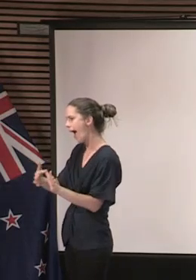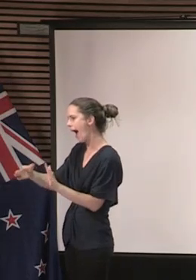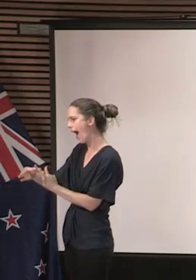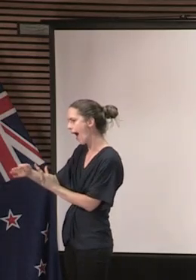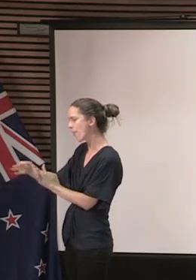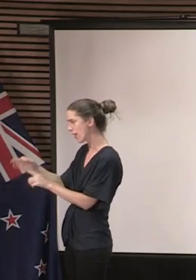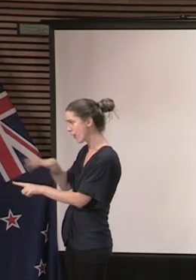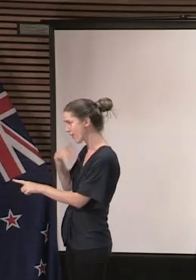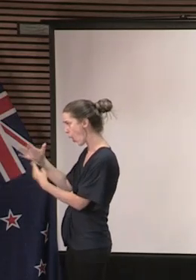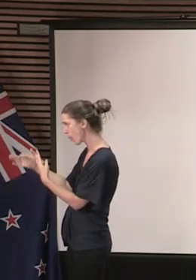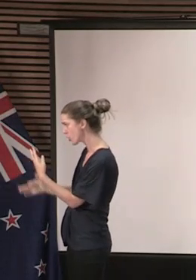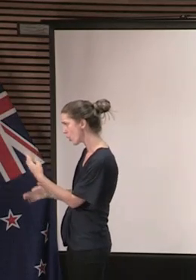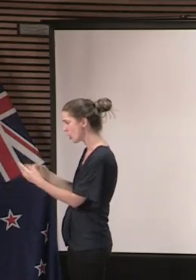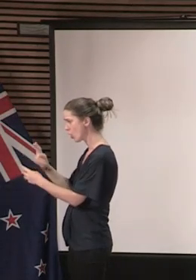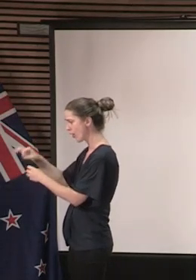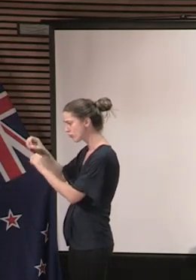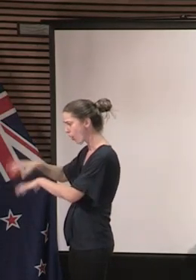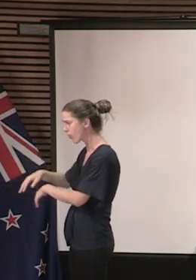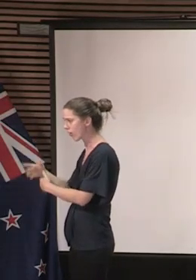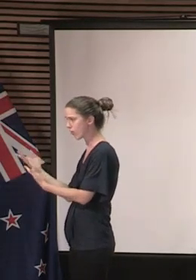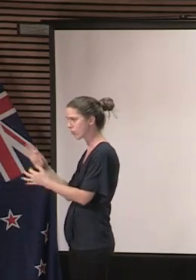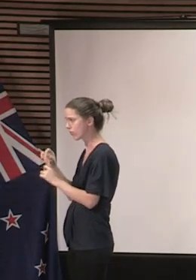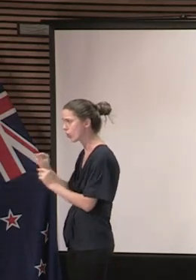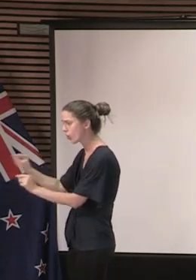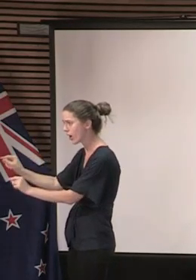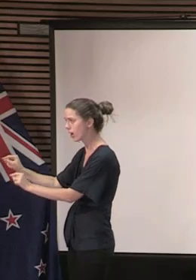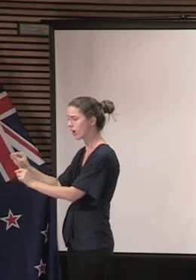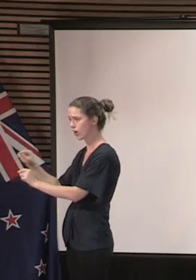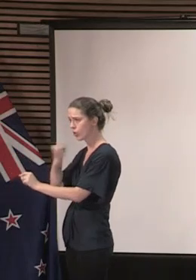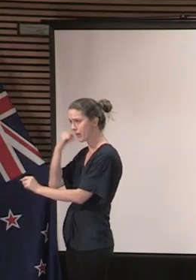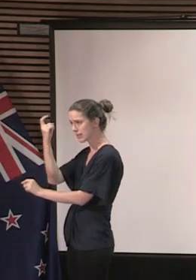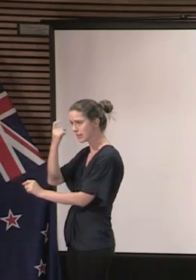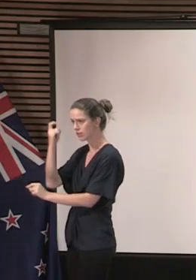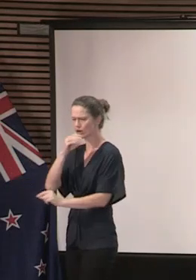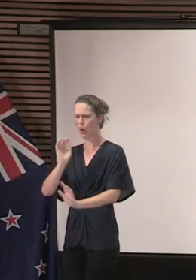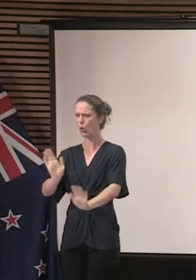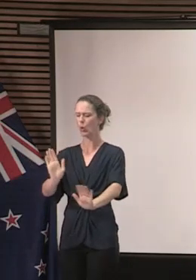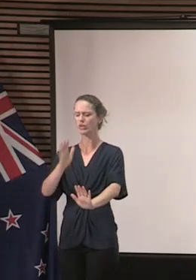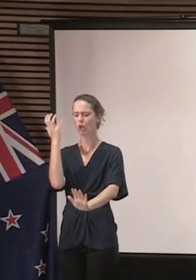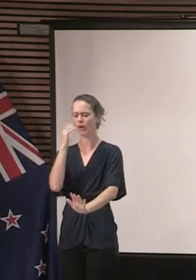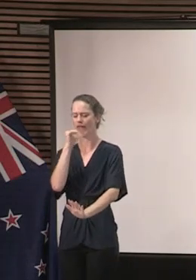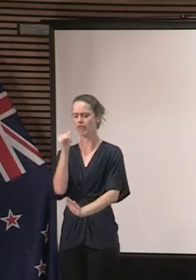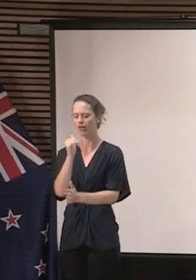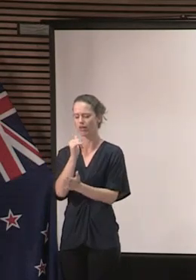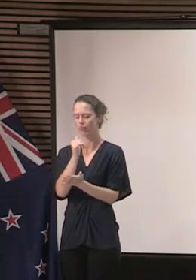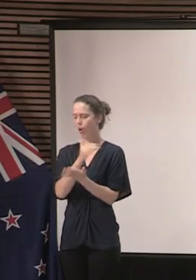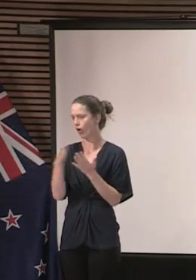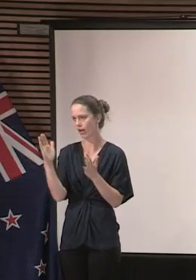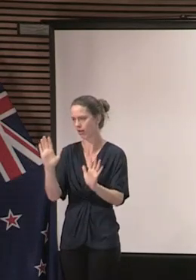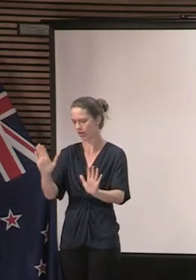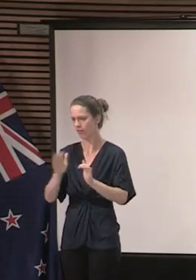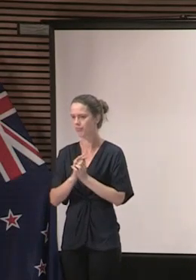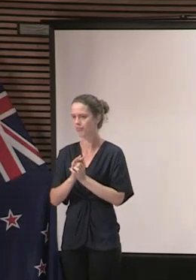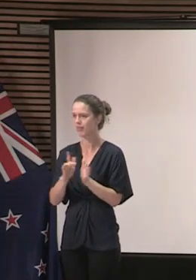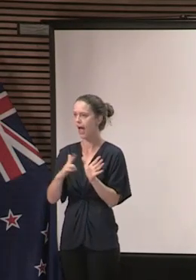go down the path of. No. Will it Sorry be if I haven't been formally clear. Will it be formally considered at some point? So, no, if I haven't, forgive me if I haven't been clear. The